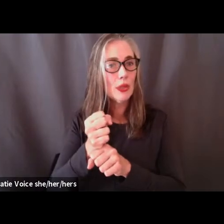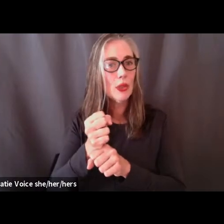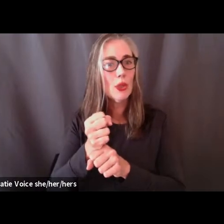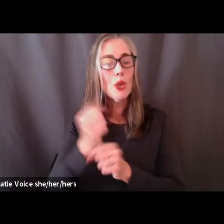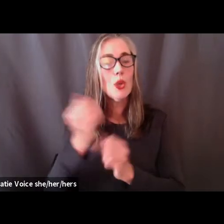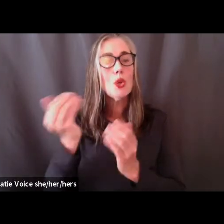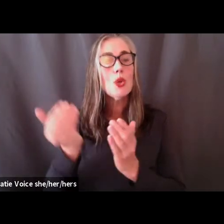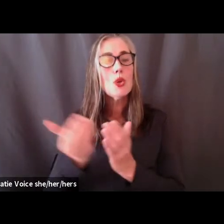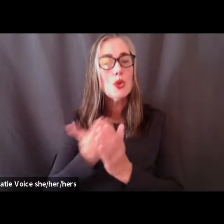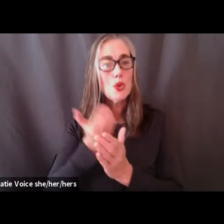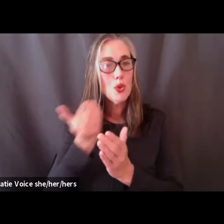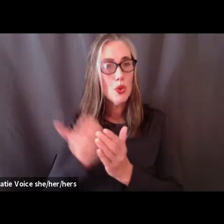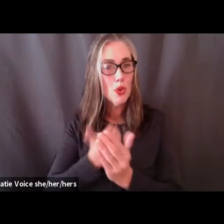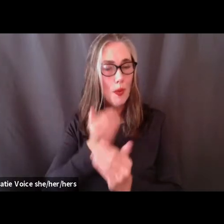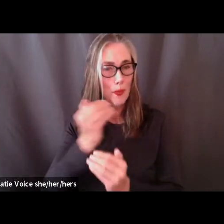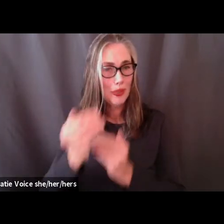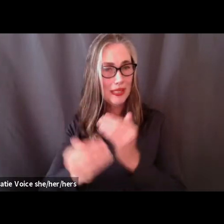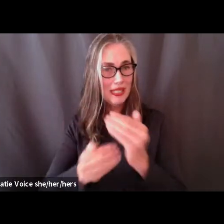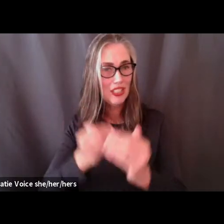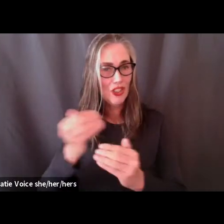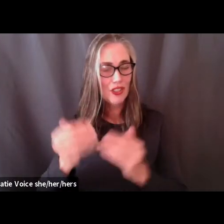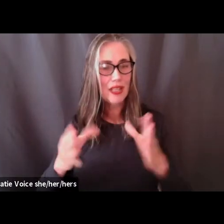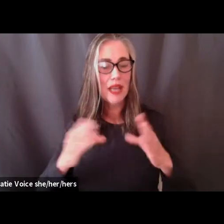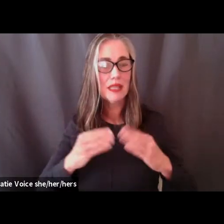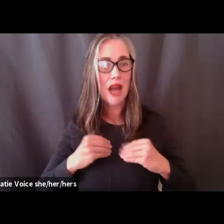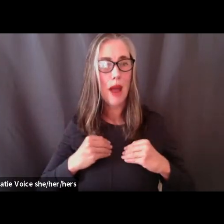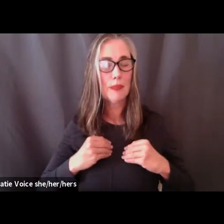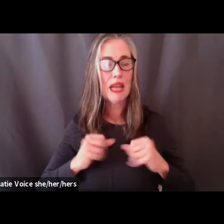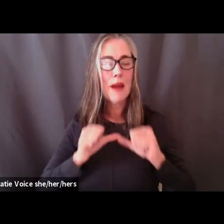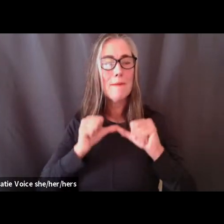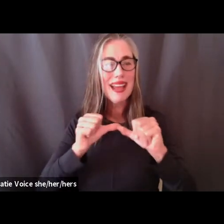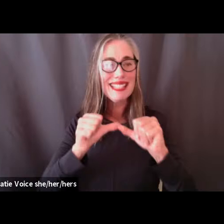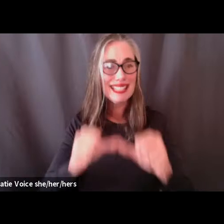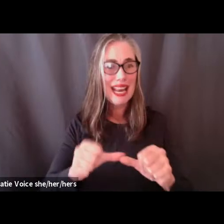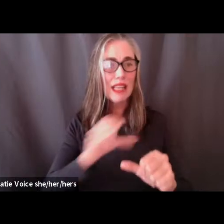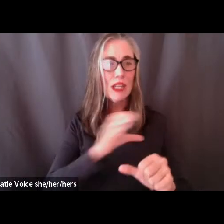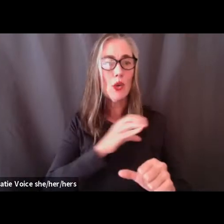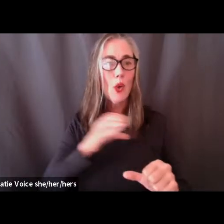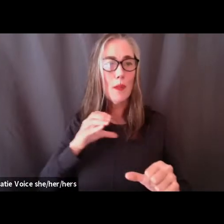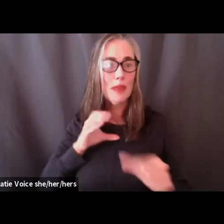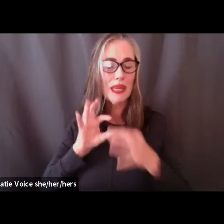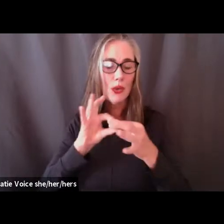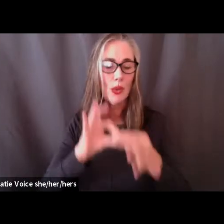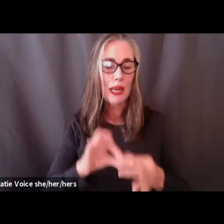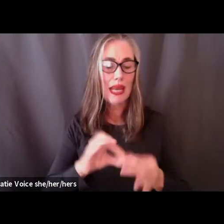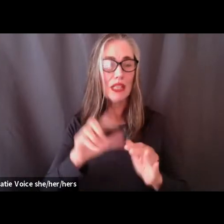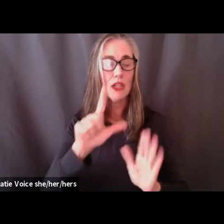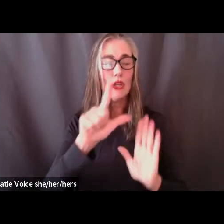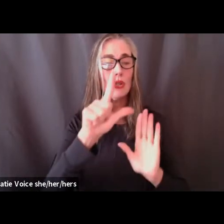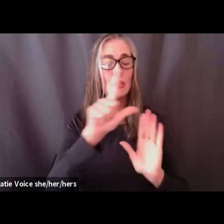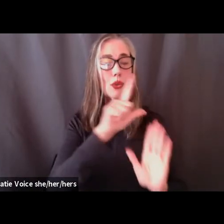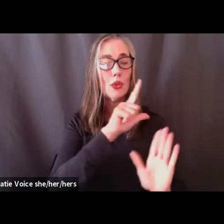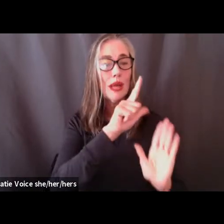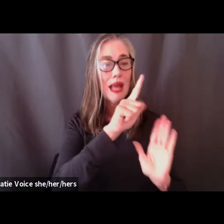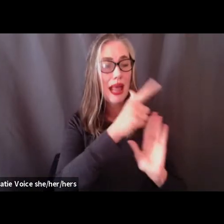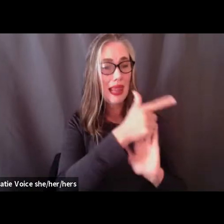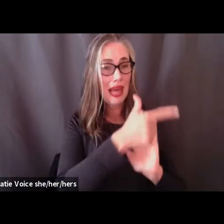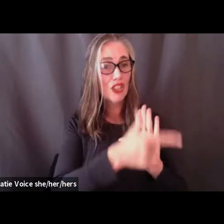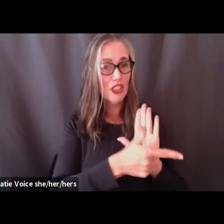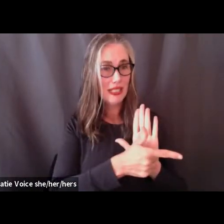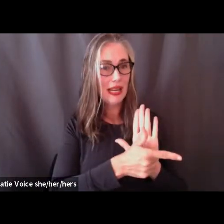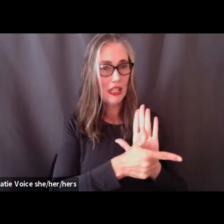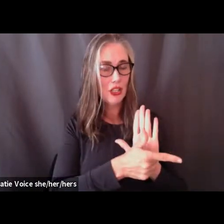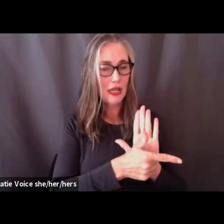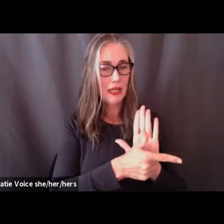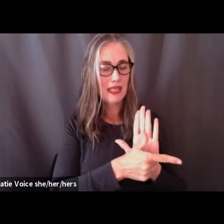newly adopted procedures by the Standing Committee on Legislation, and in order to avoid a